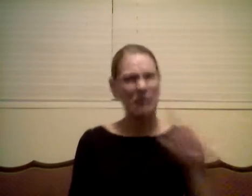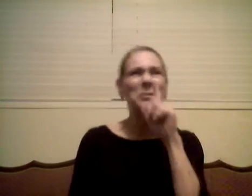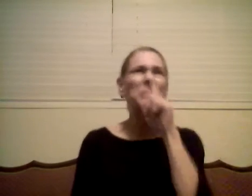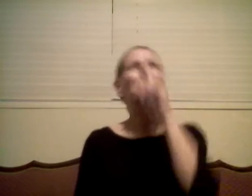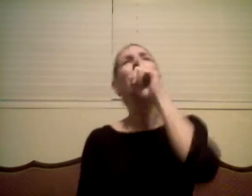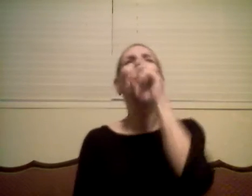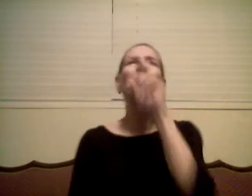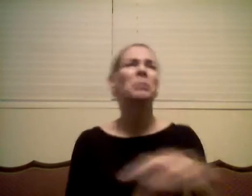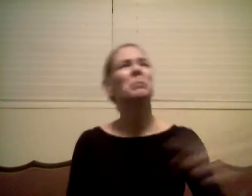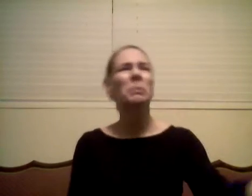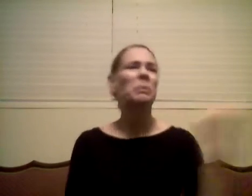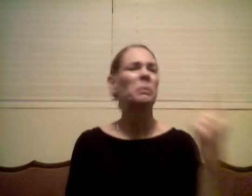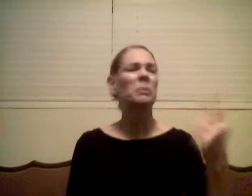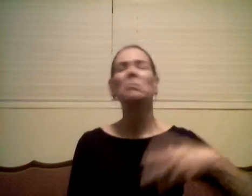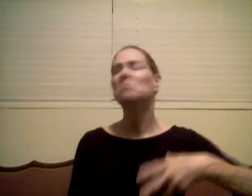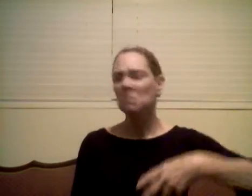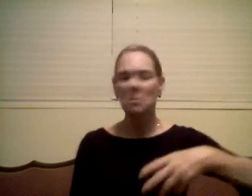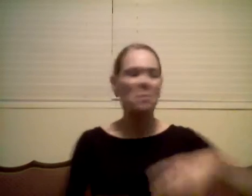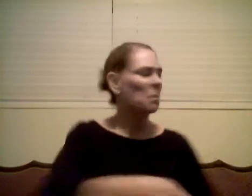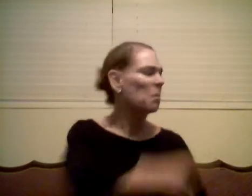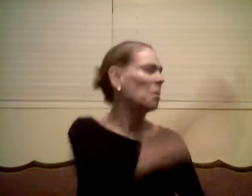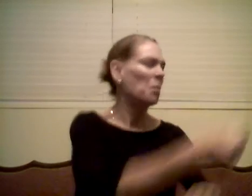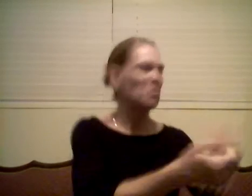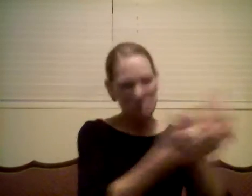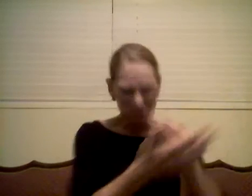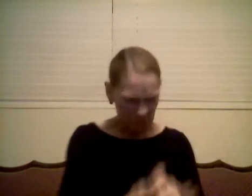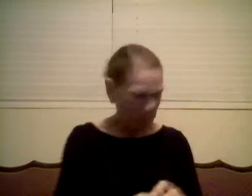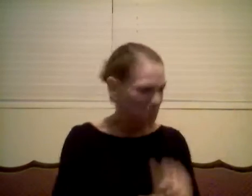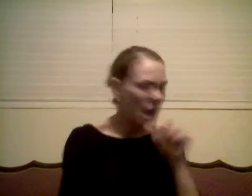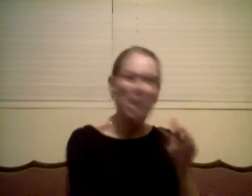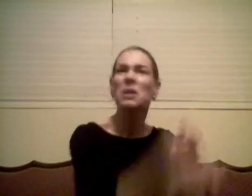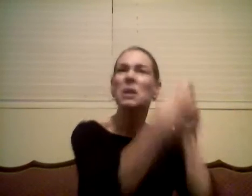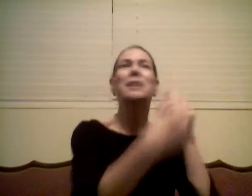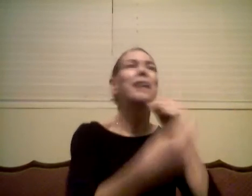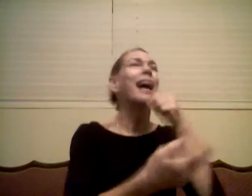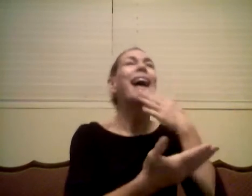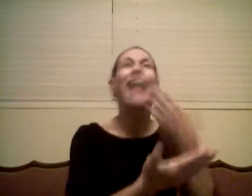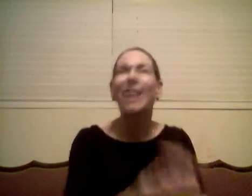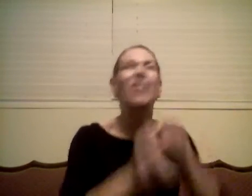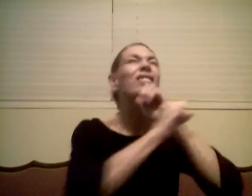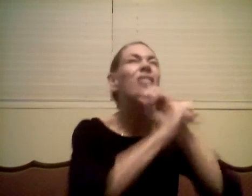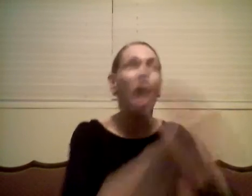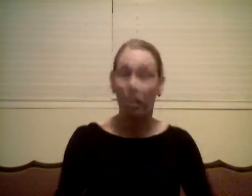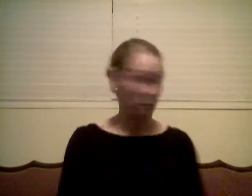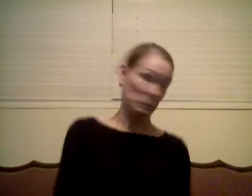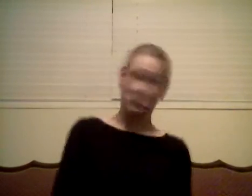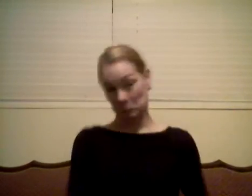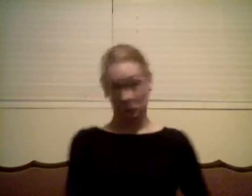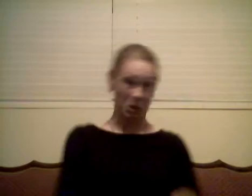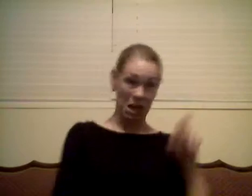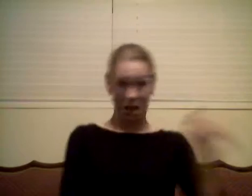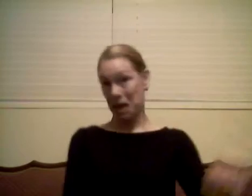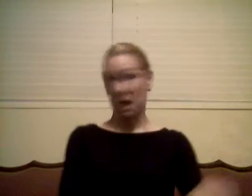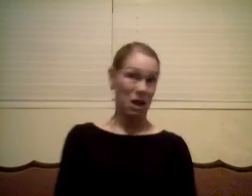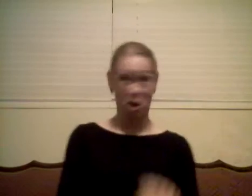didn't even say hi to me, okay? Like, came up in here with, like she had the job. I don't think she has no job just yet. Okay, the whole office could